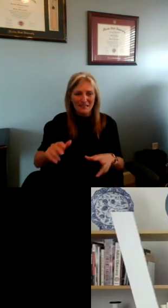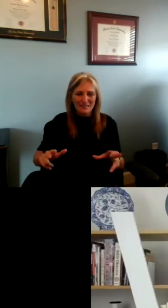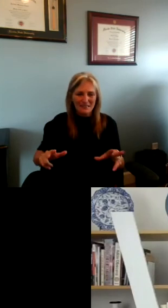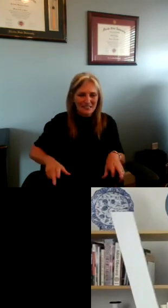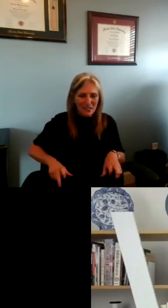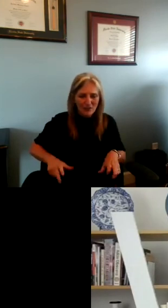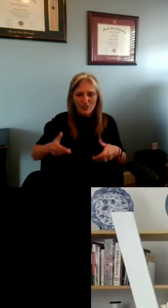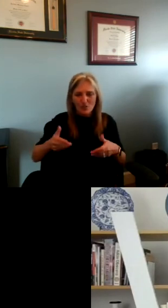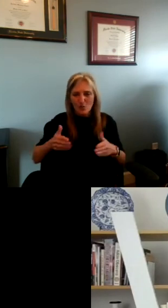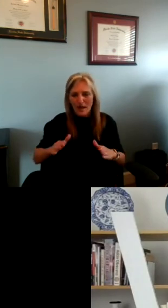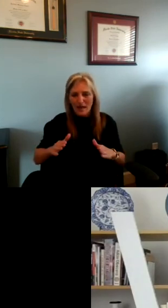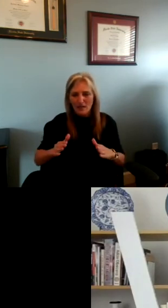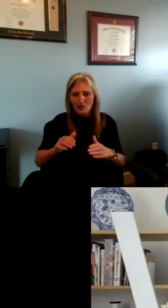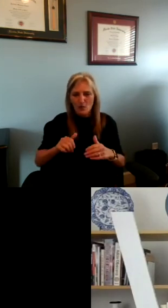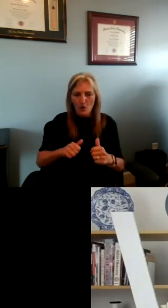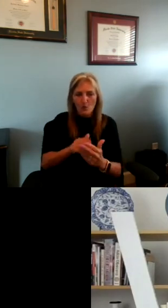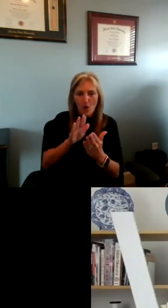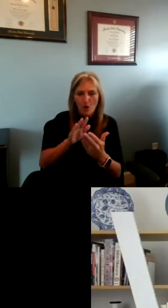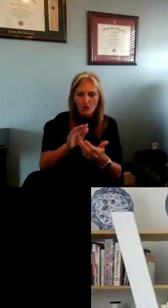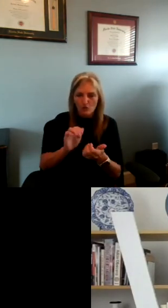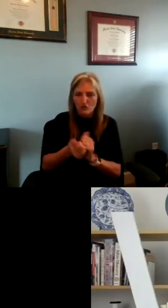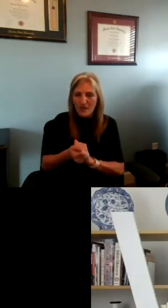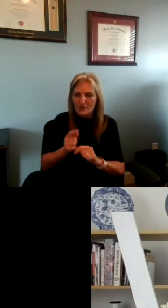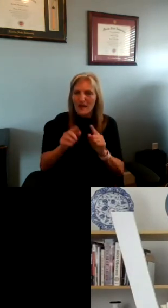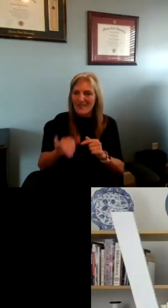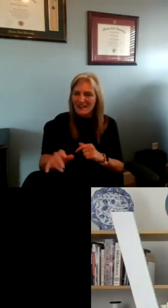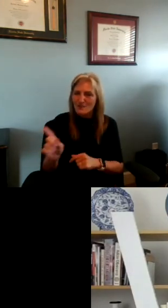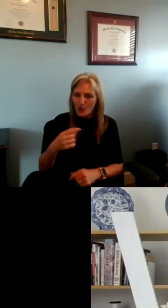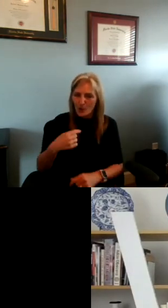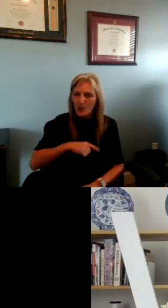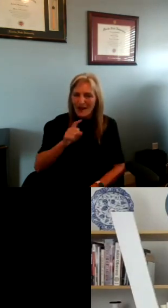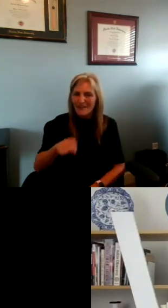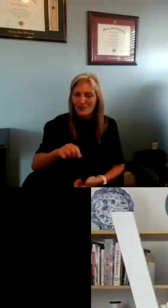that's where we have to start, it's a good enough start for me.